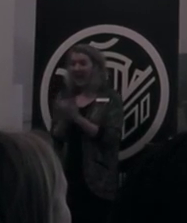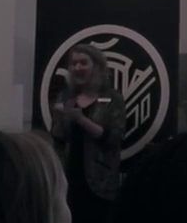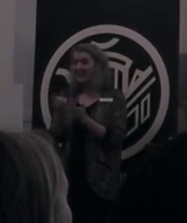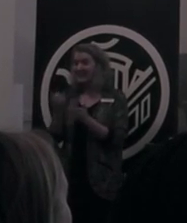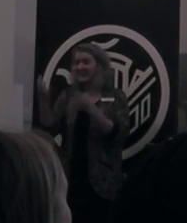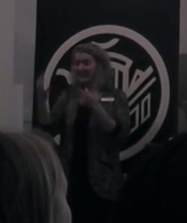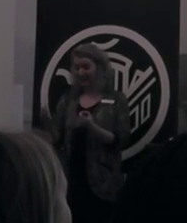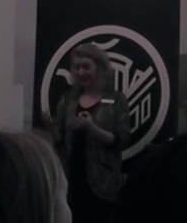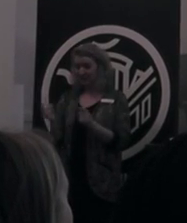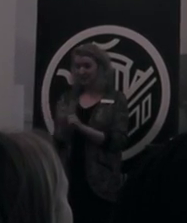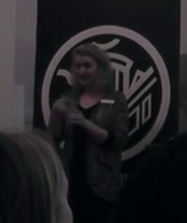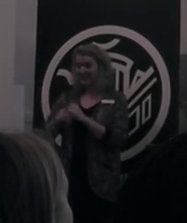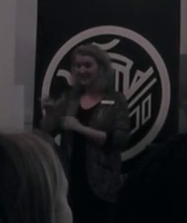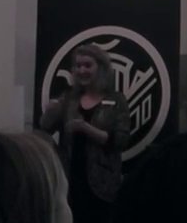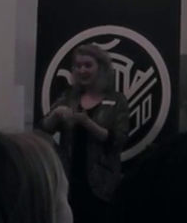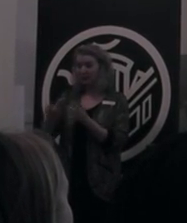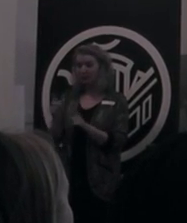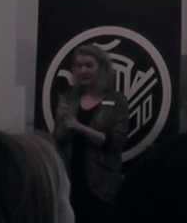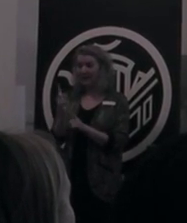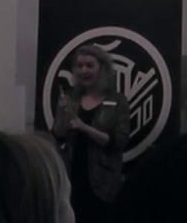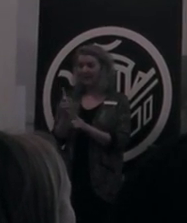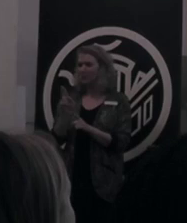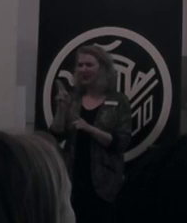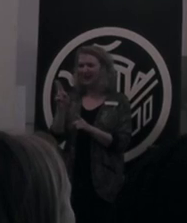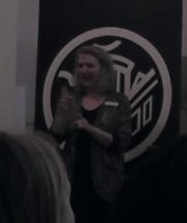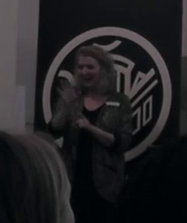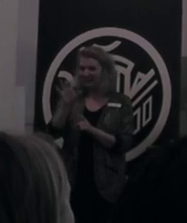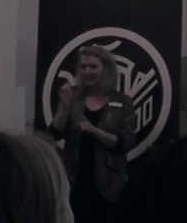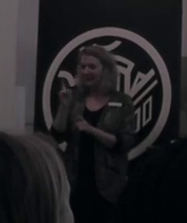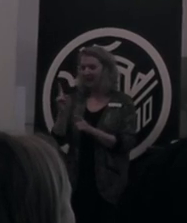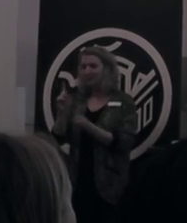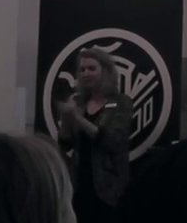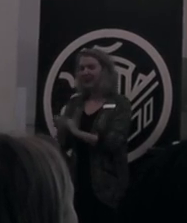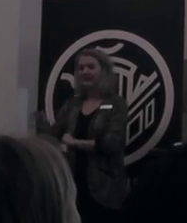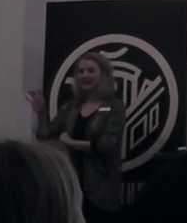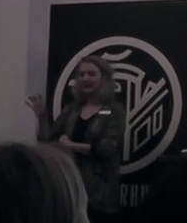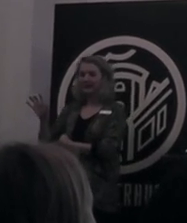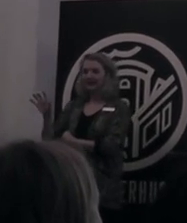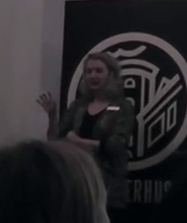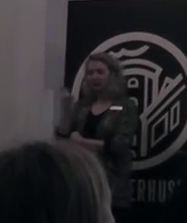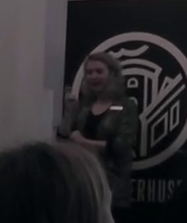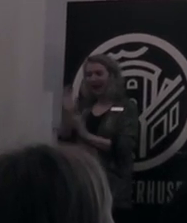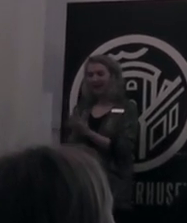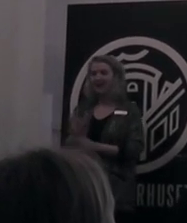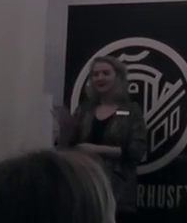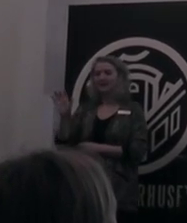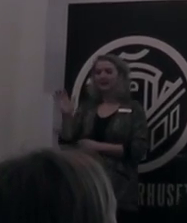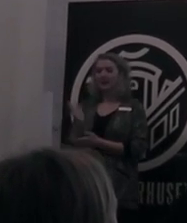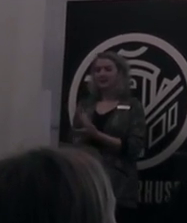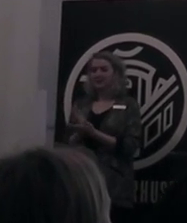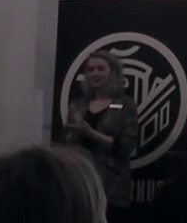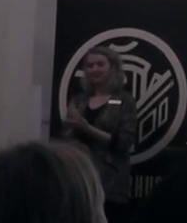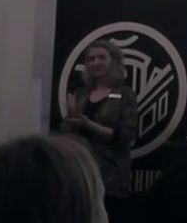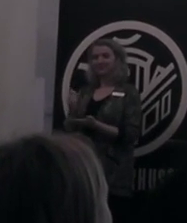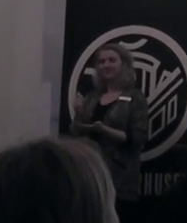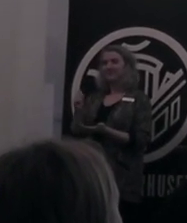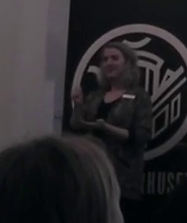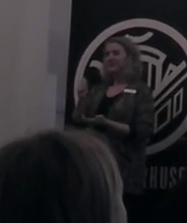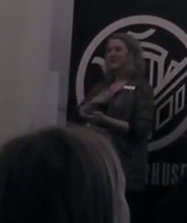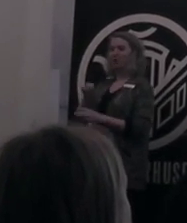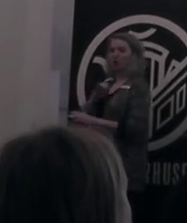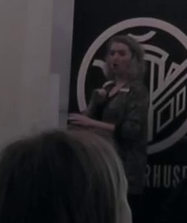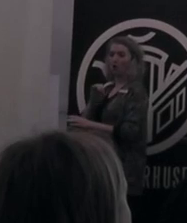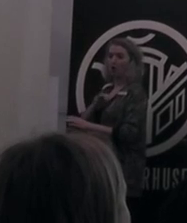be inauthentic, to not be your authentic self." And that was really his dream. In my conversations with my uncle, his